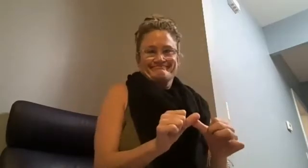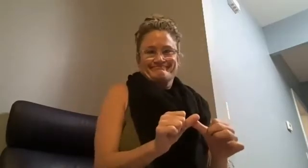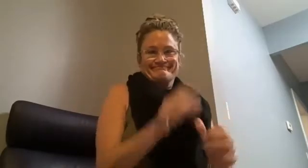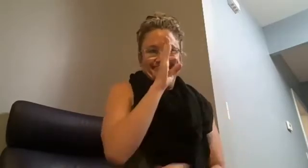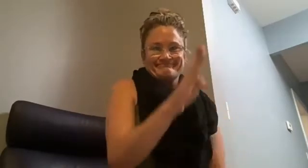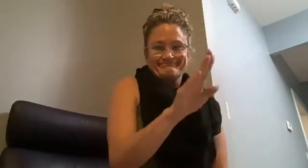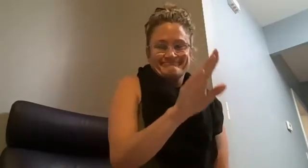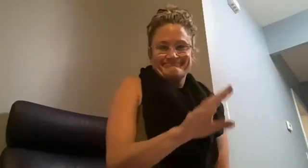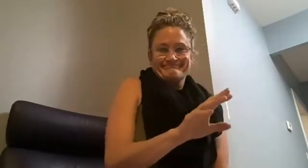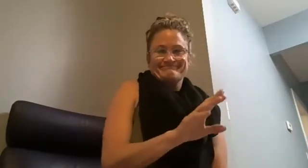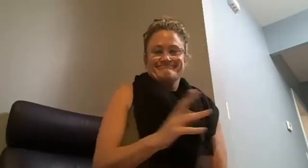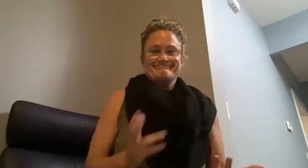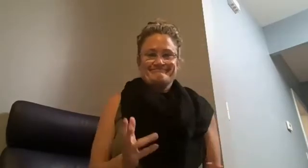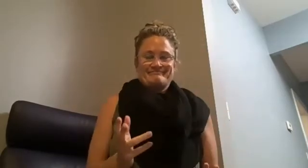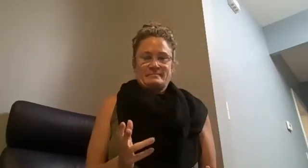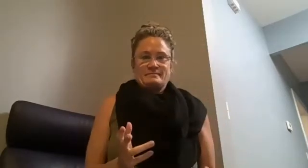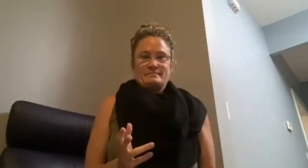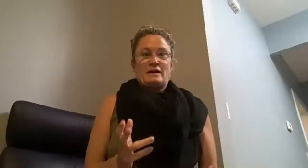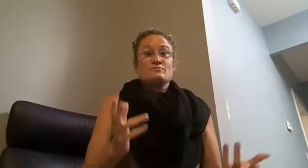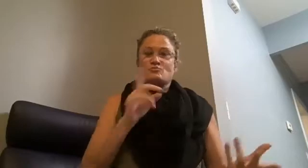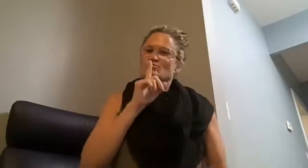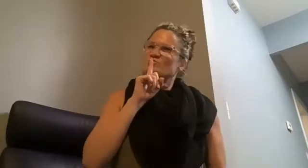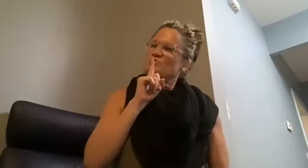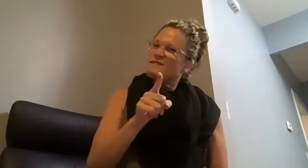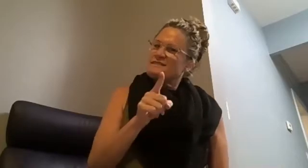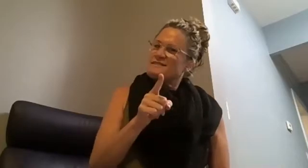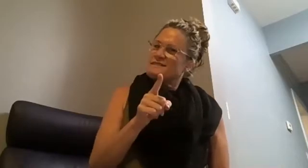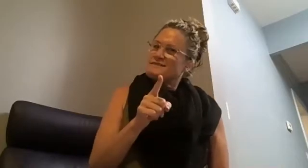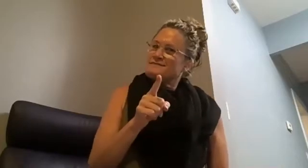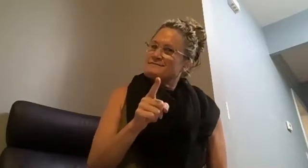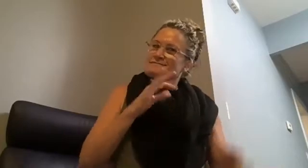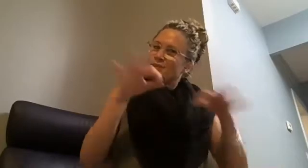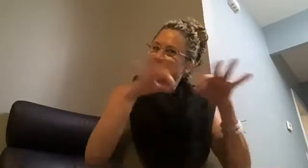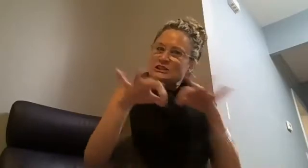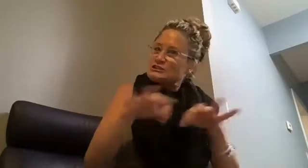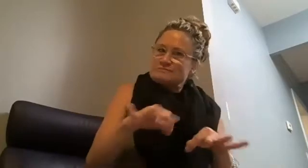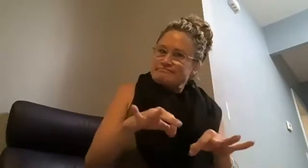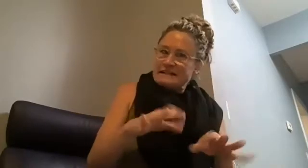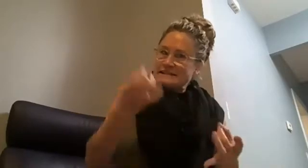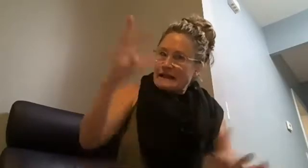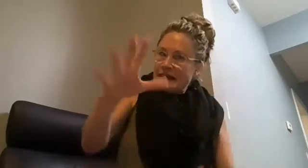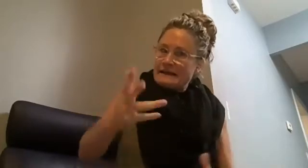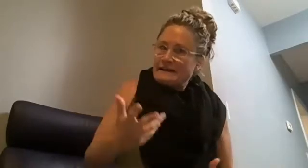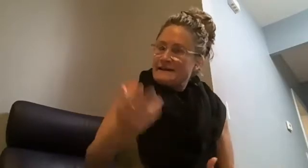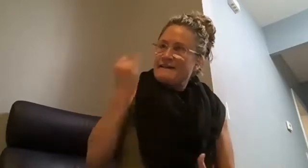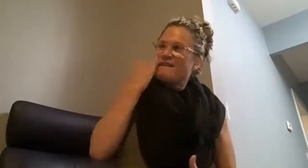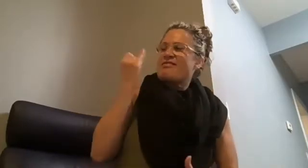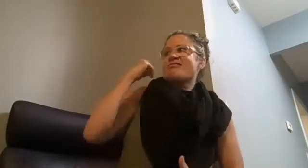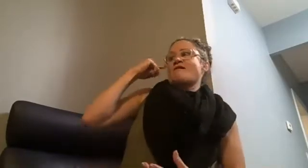I think part of that was because I was like pathologically incapable of taking direction from somebody that I thought was coming from some kind of form of